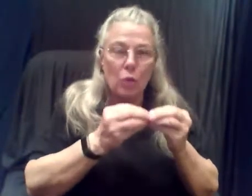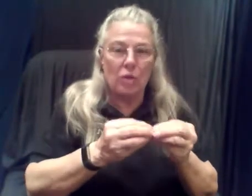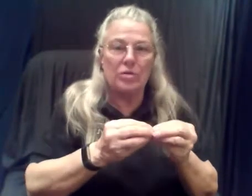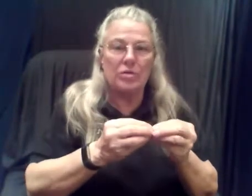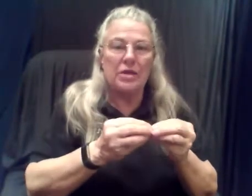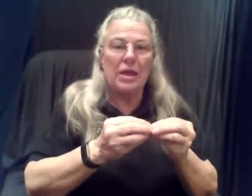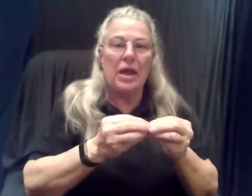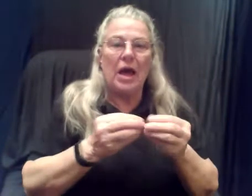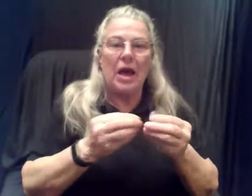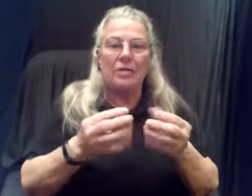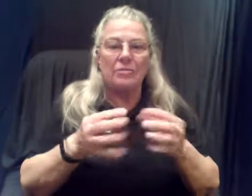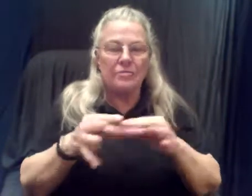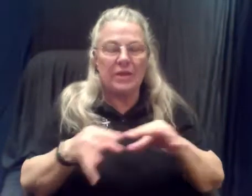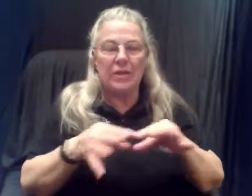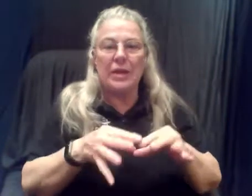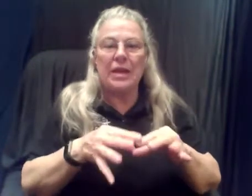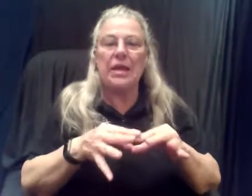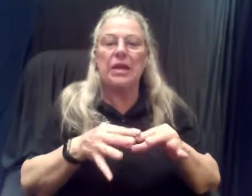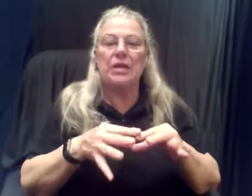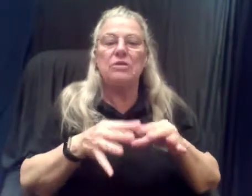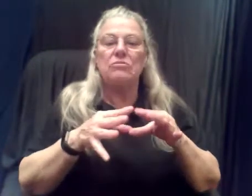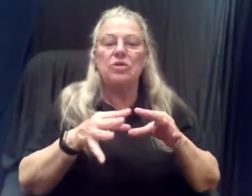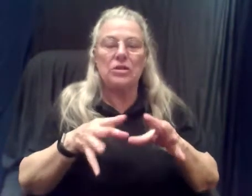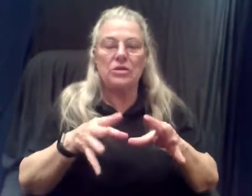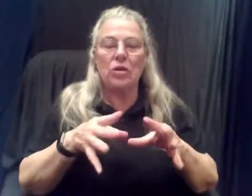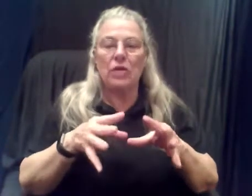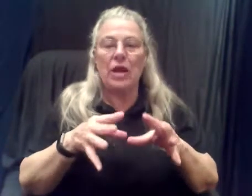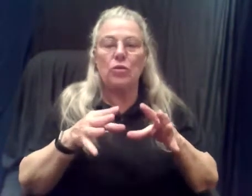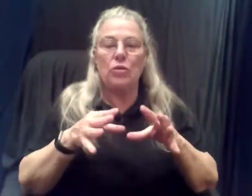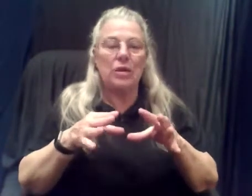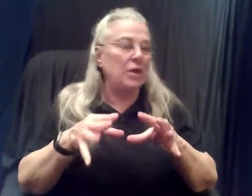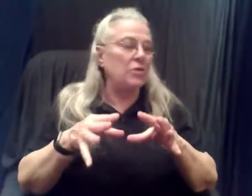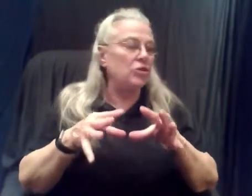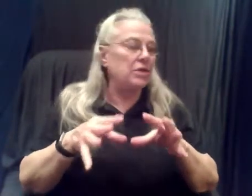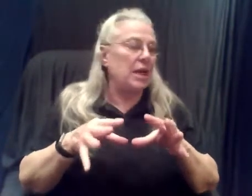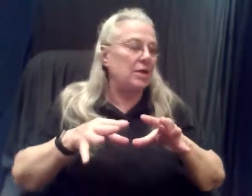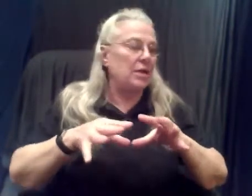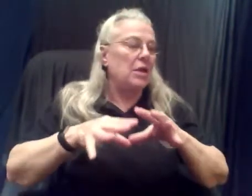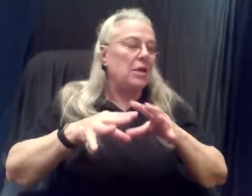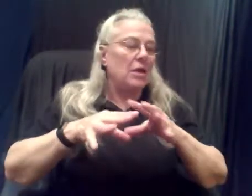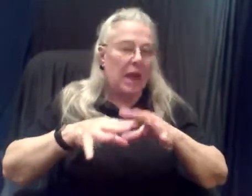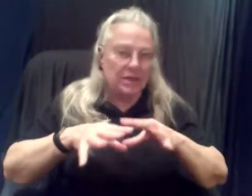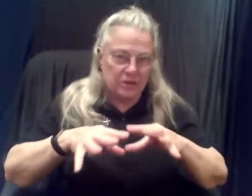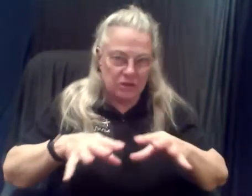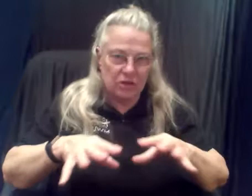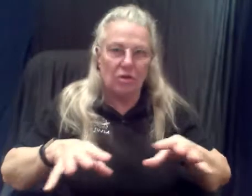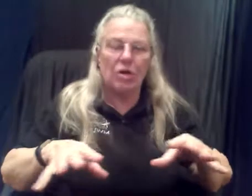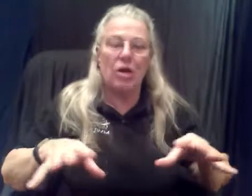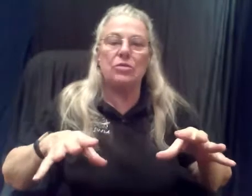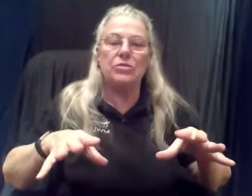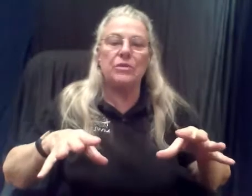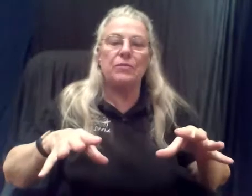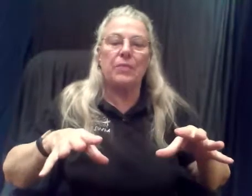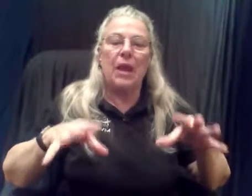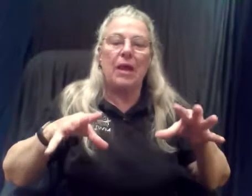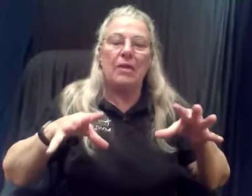words in the beginning, just so that you can understand as the song goes that you